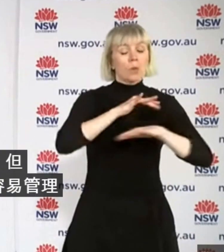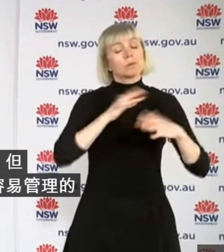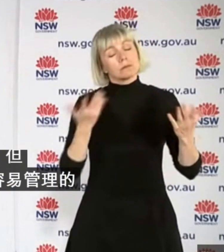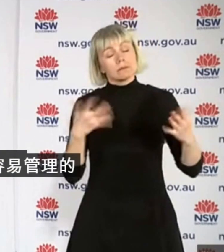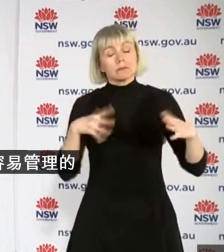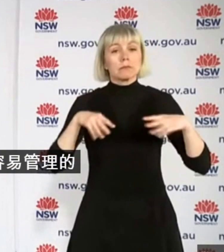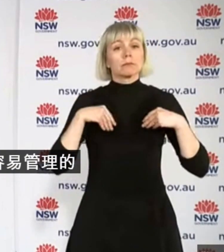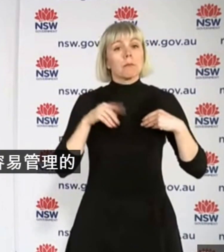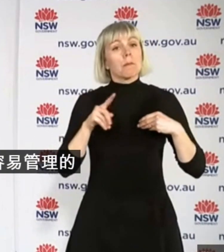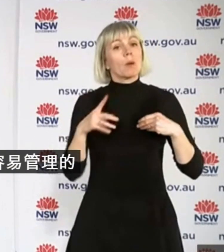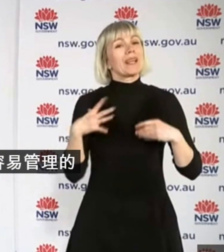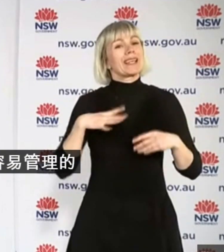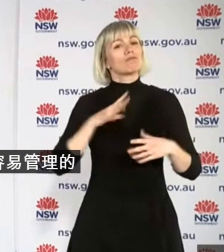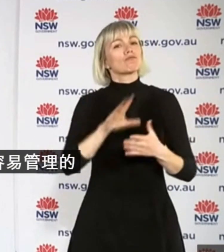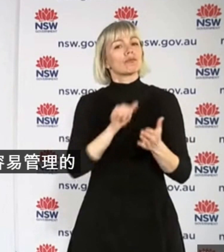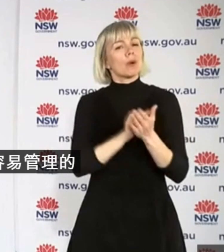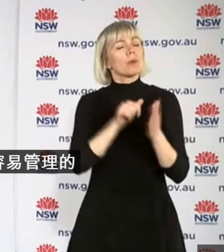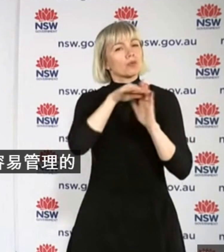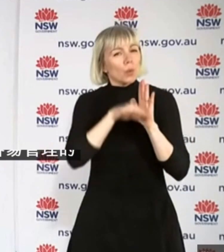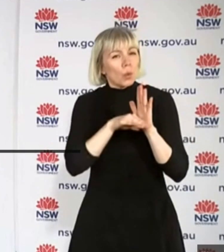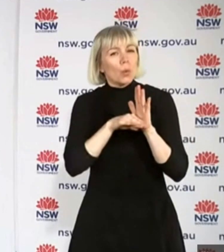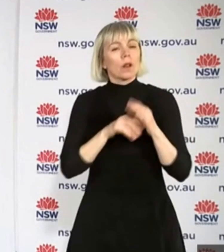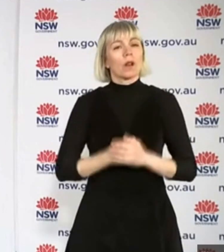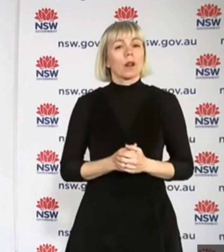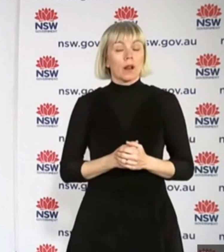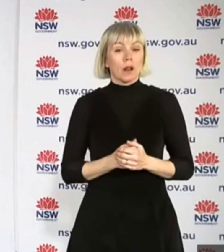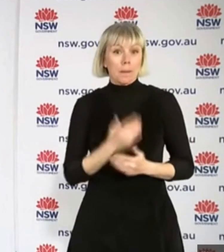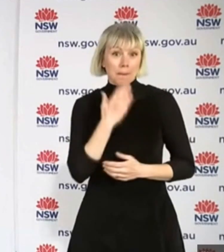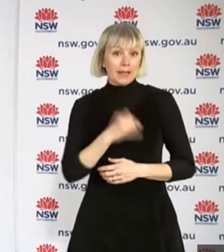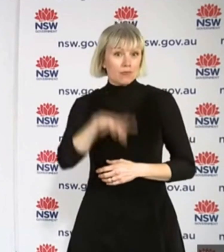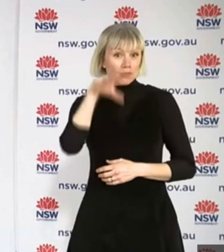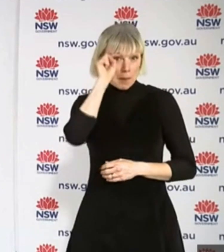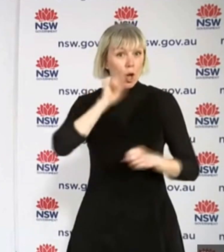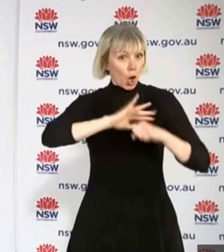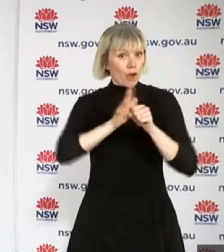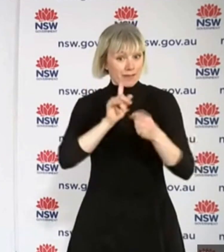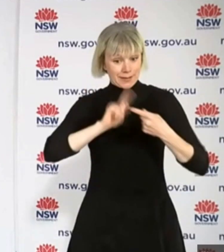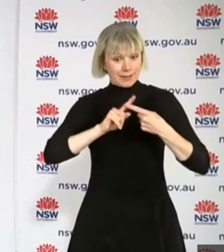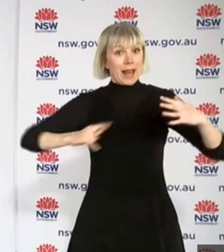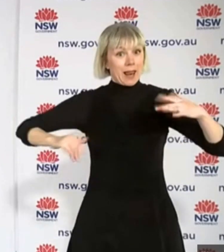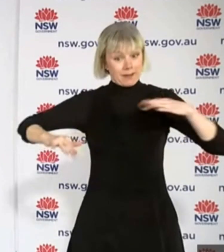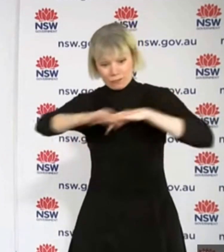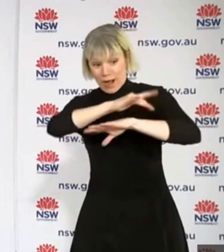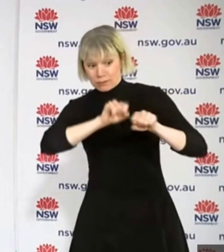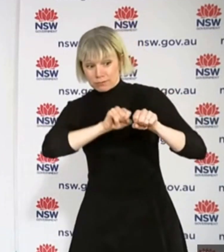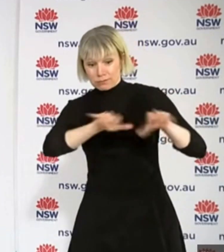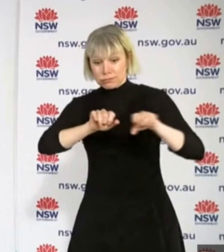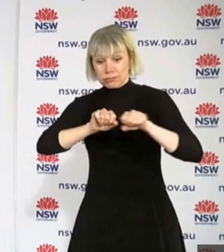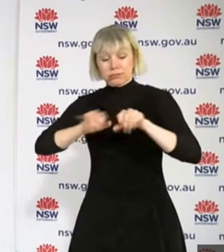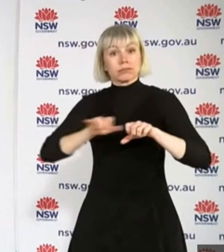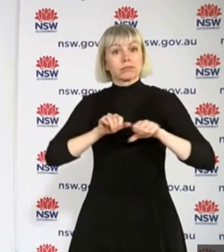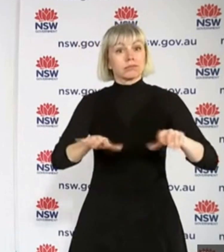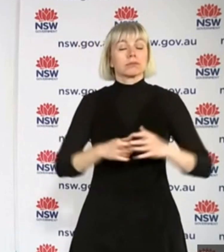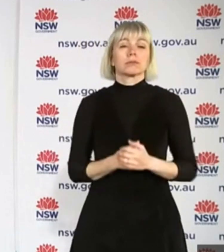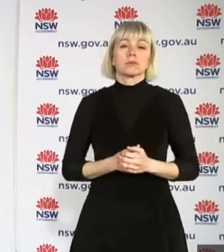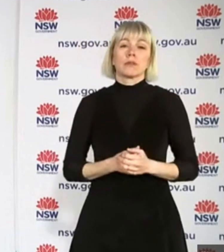if you do it properly. And I just urge everybody to remember that, and urge all of my colleagues in other states to have that in mind. I hope